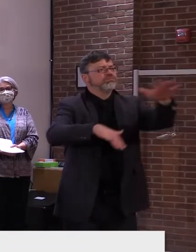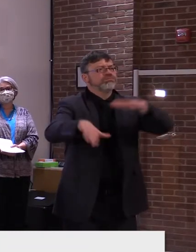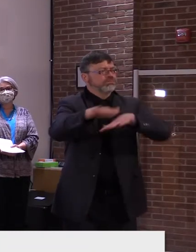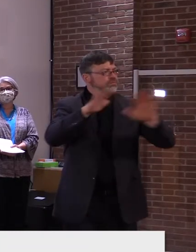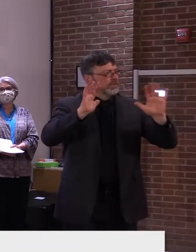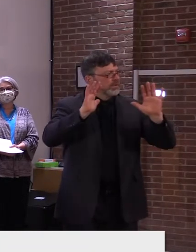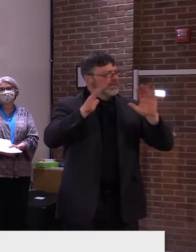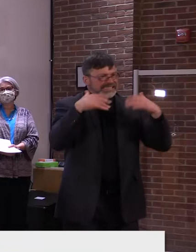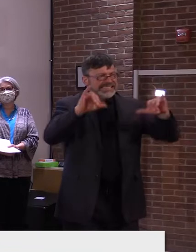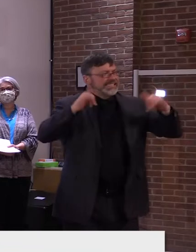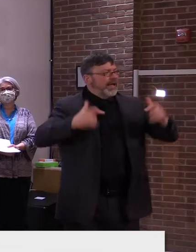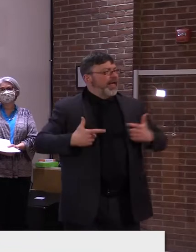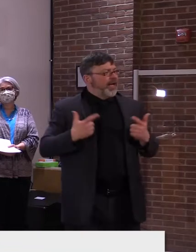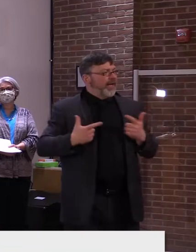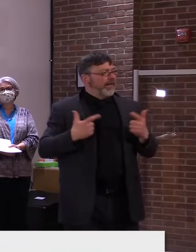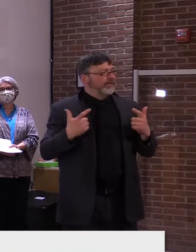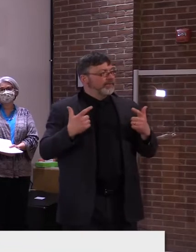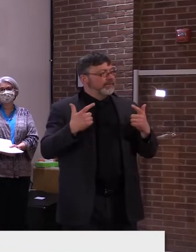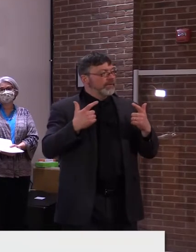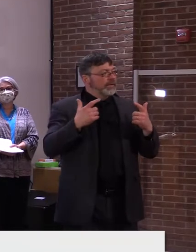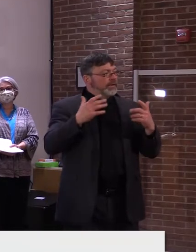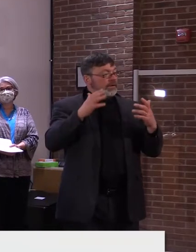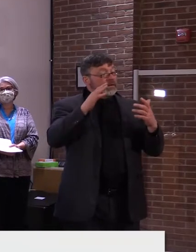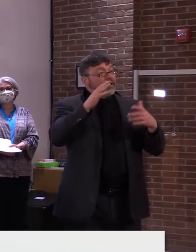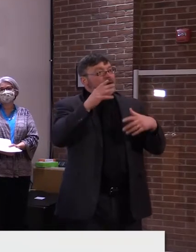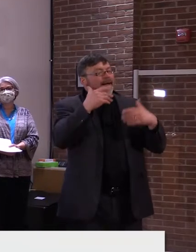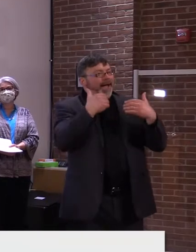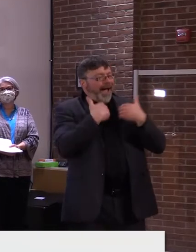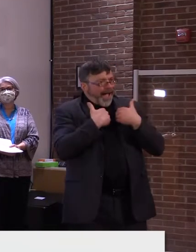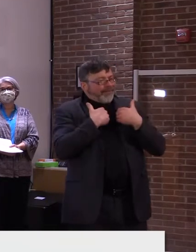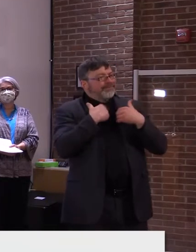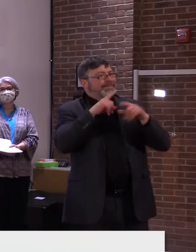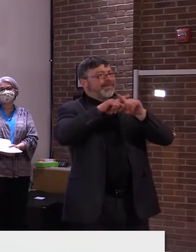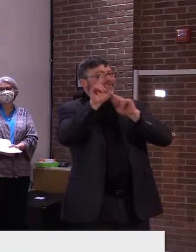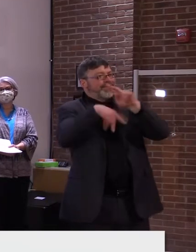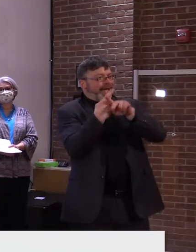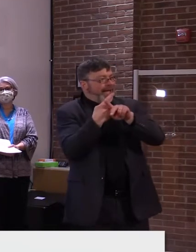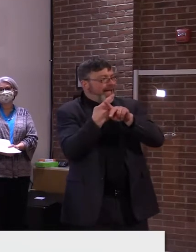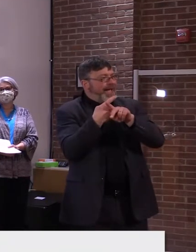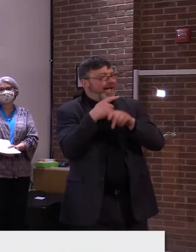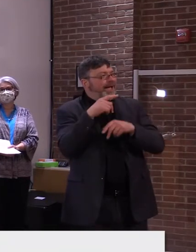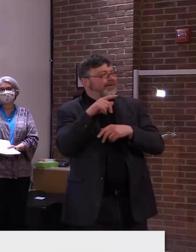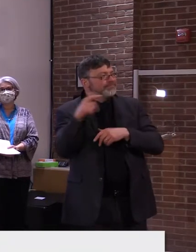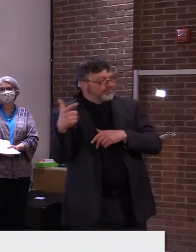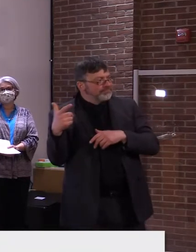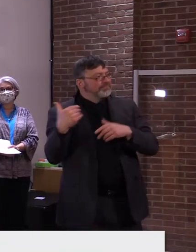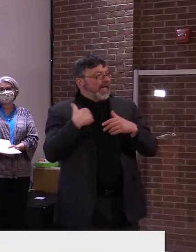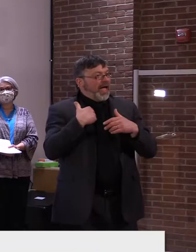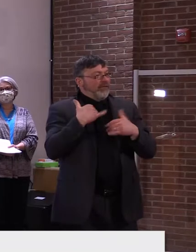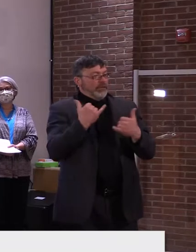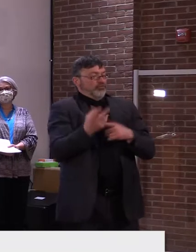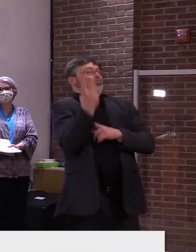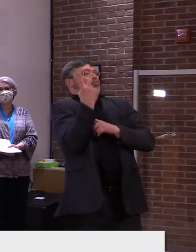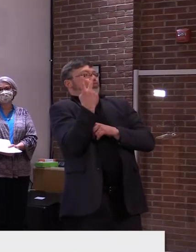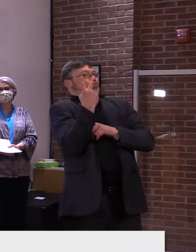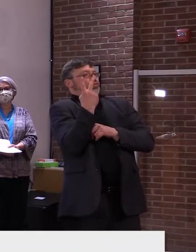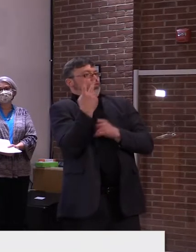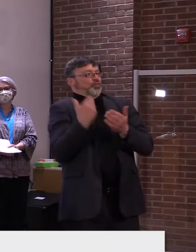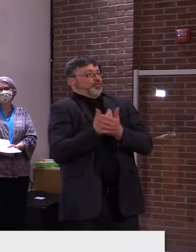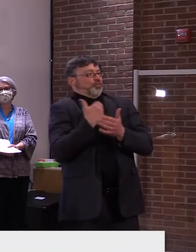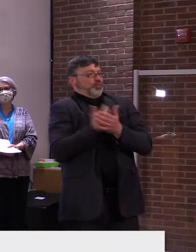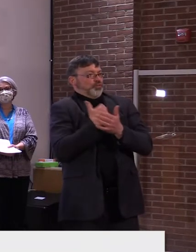the B.1.1.7 variant, which originated in the United Kingdom, and now have found it in